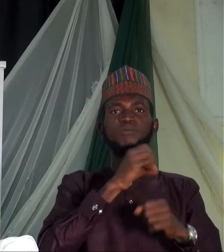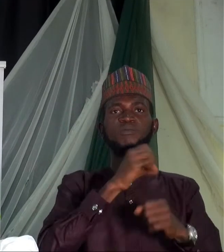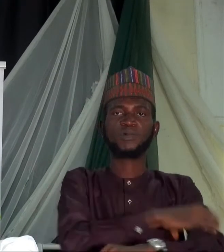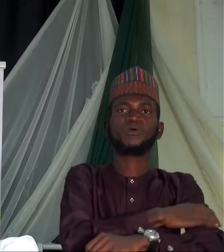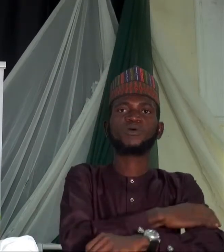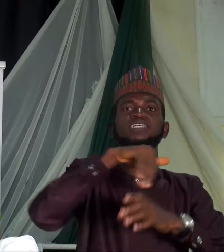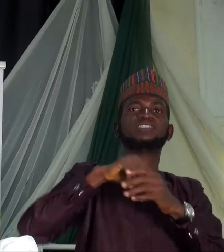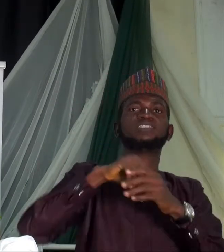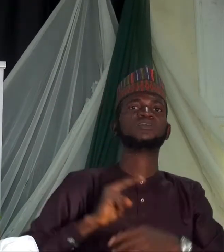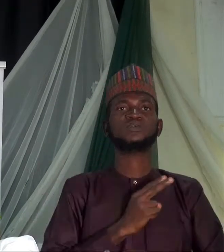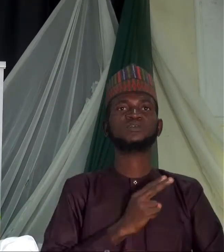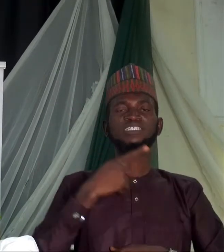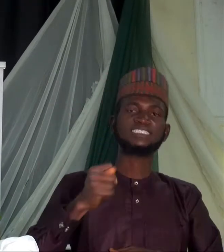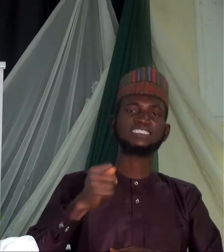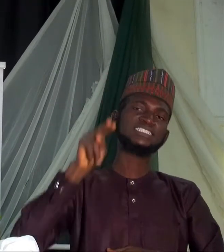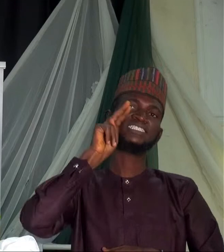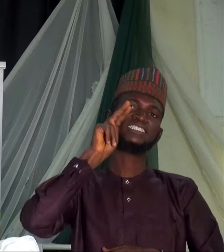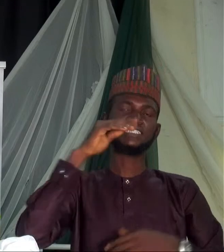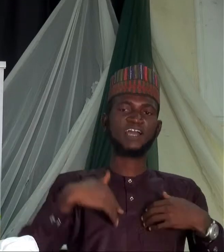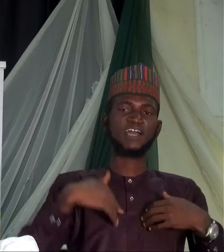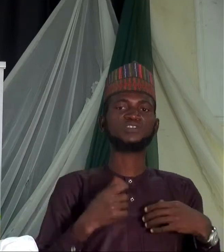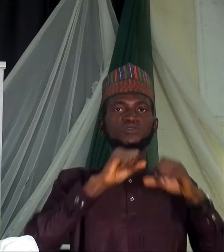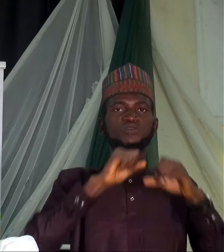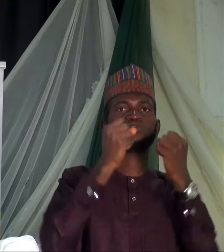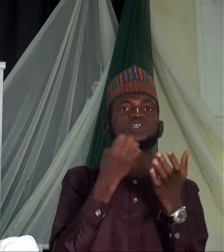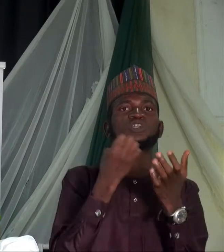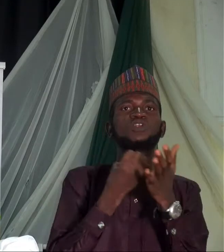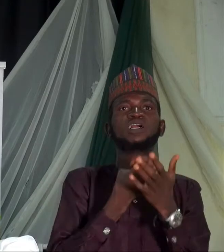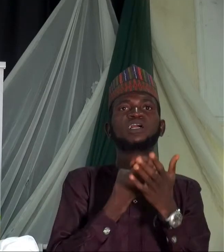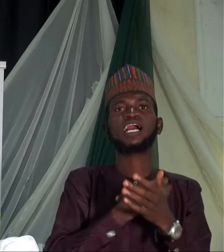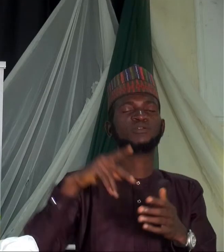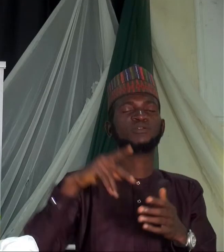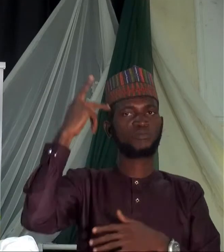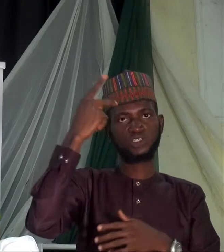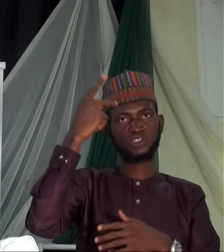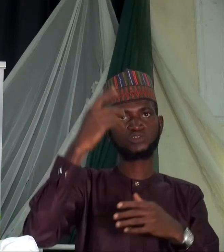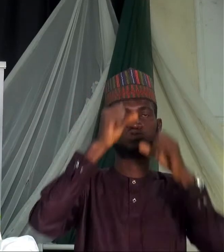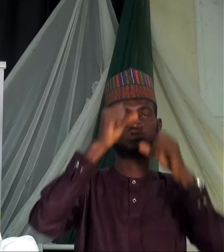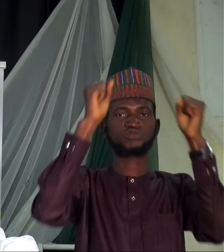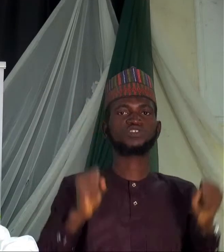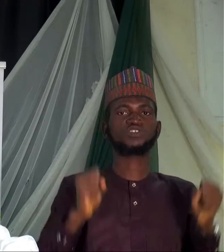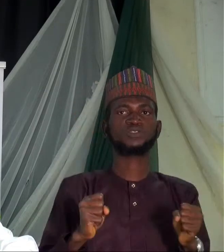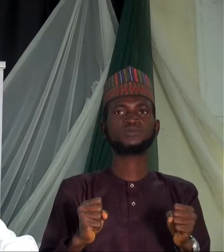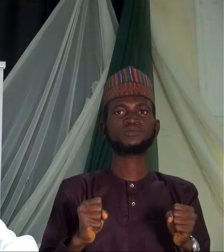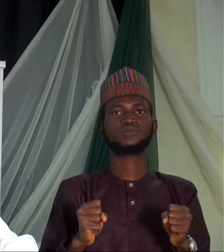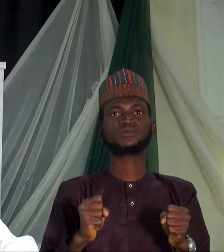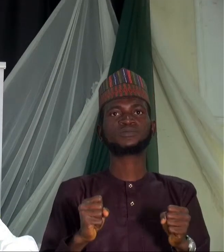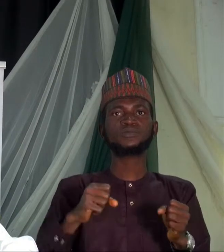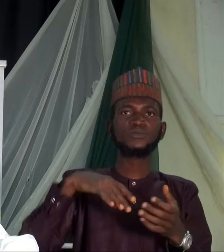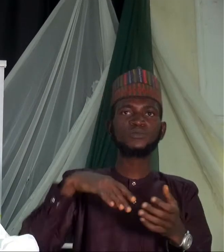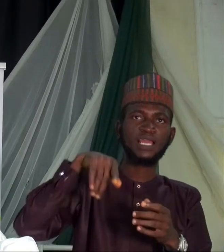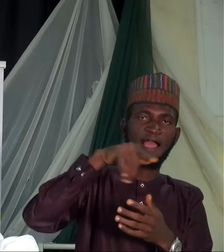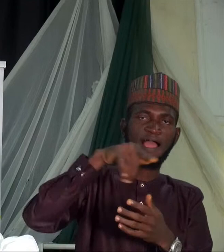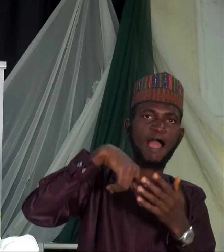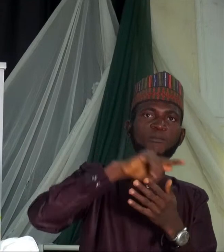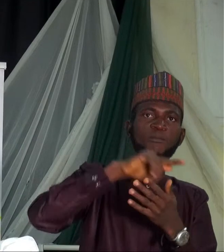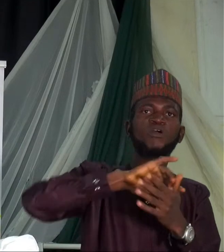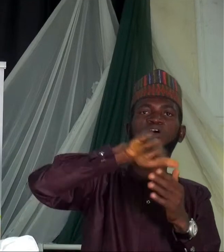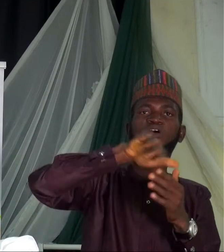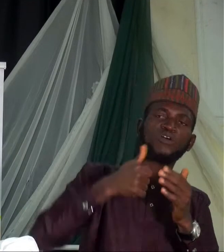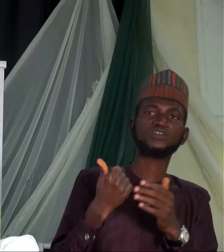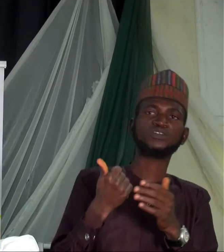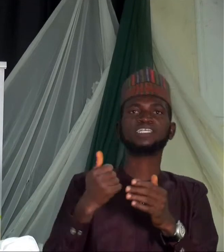its own share of socio-economic and political struggles. Amidst the many hurdles and challenges